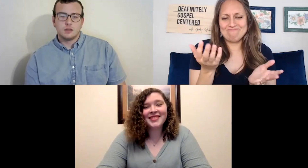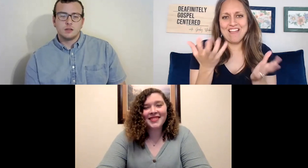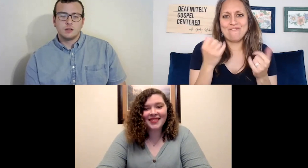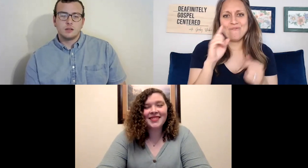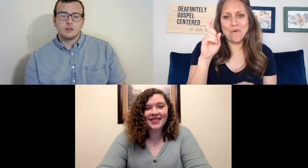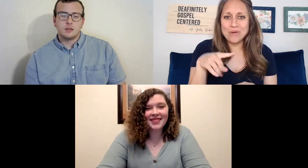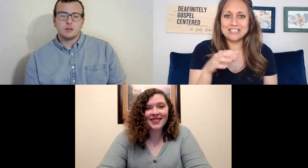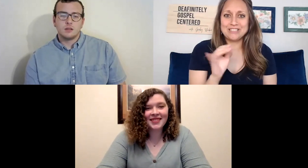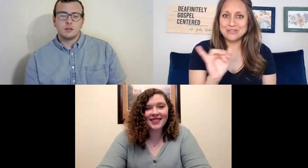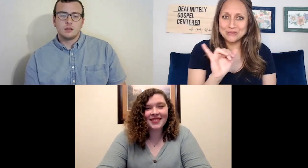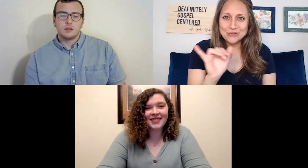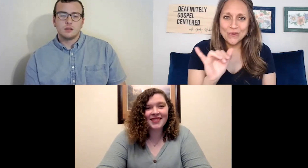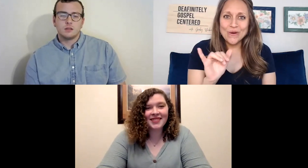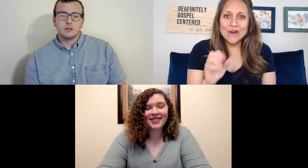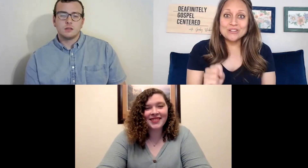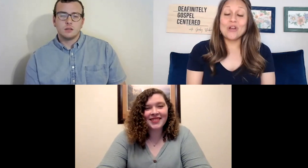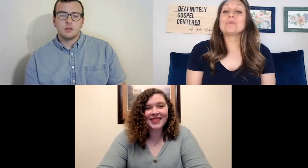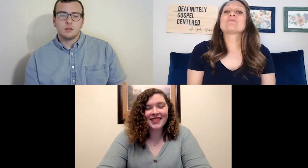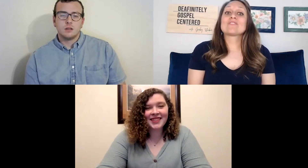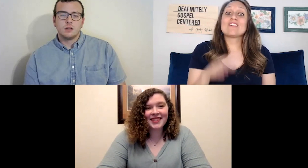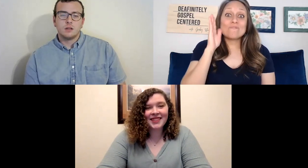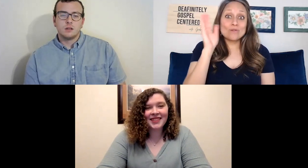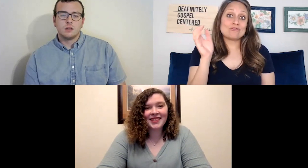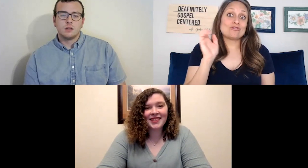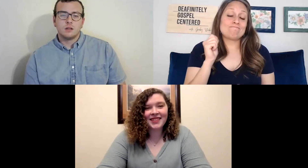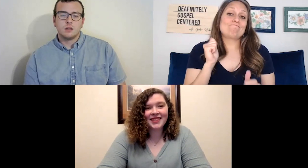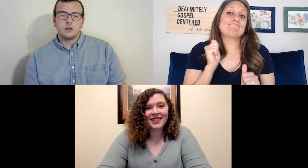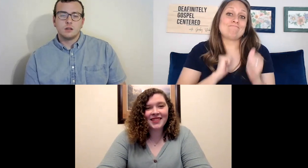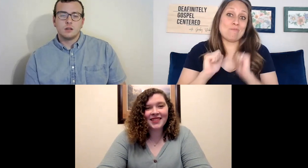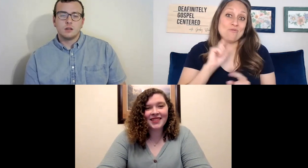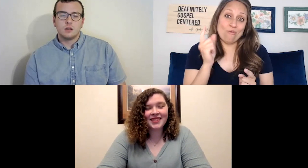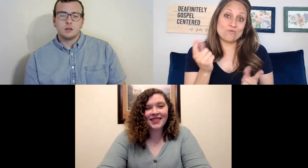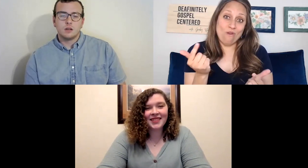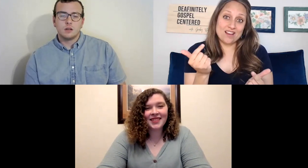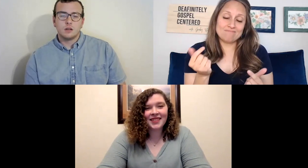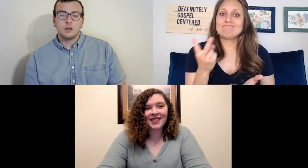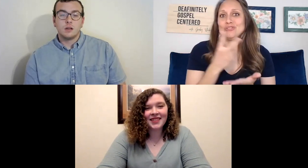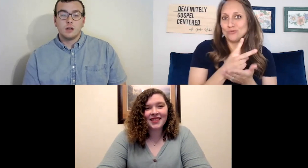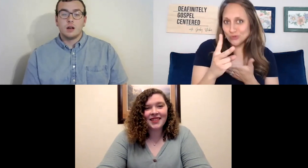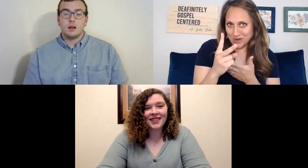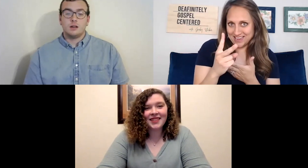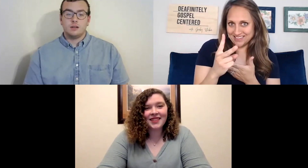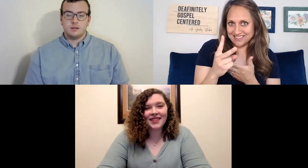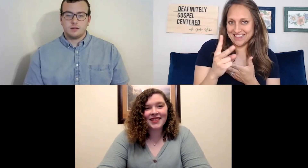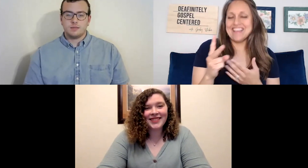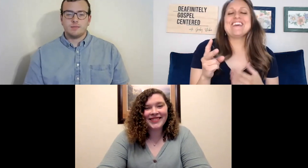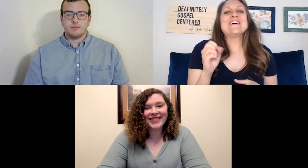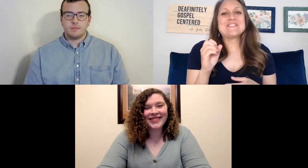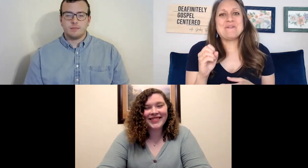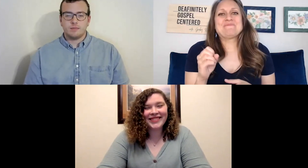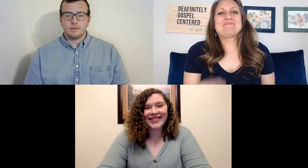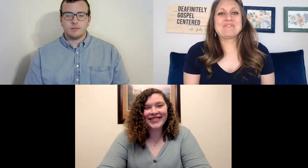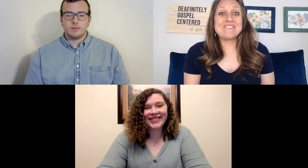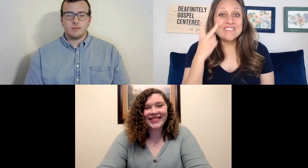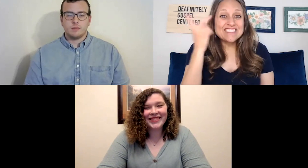connections happen. If you have specific questions, we'll maintain that. So please just let us know. And we'll see you guys on the next